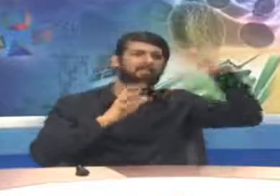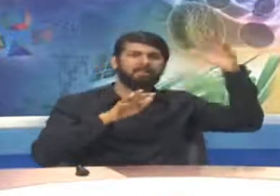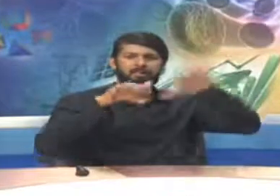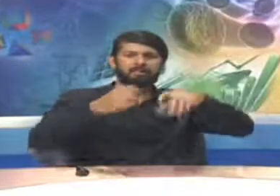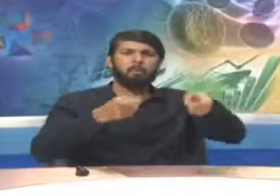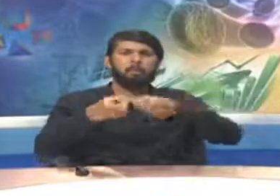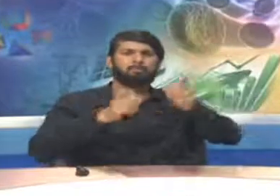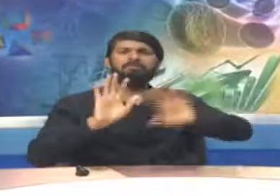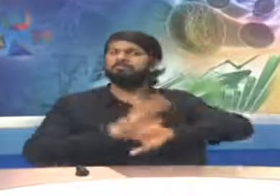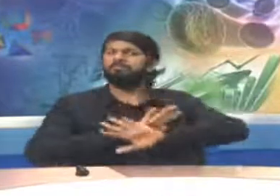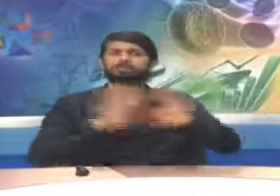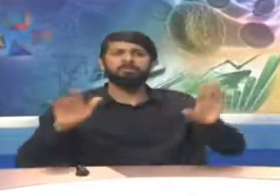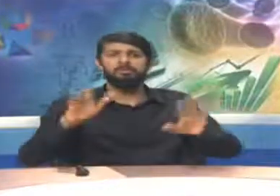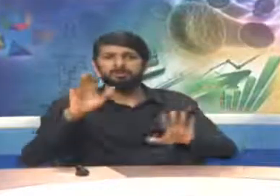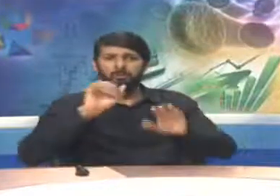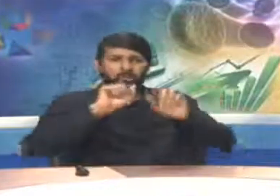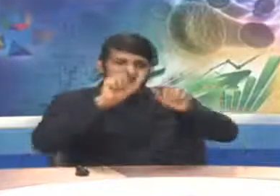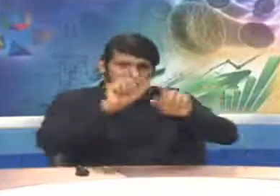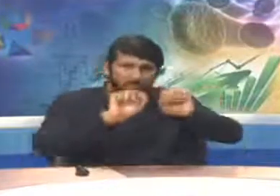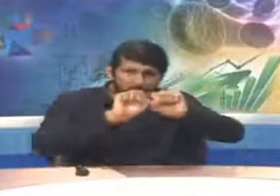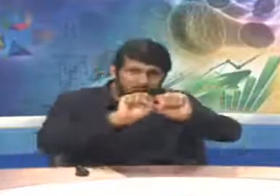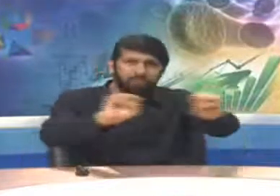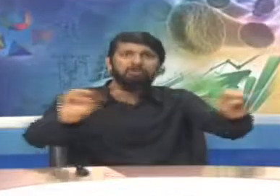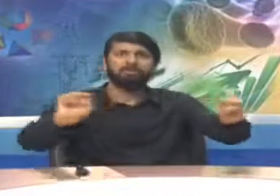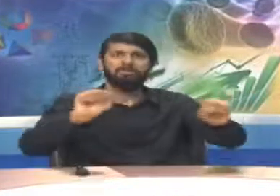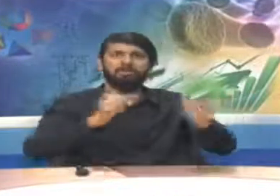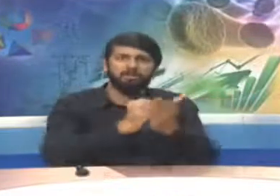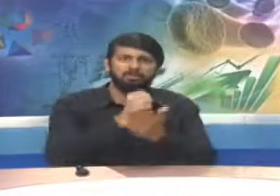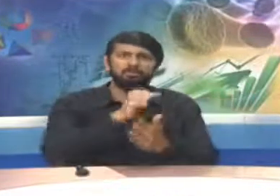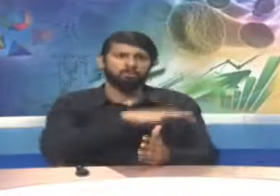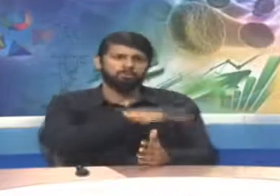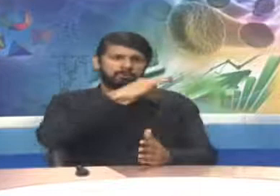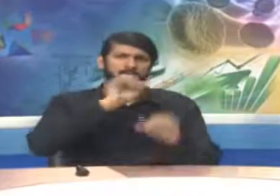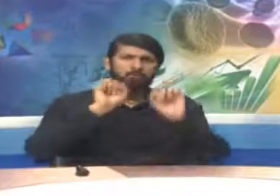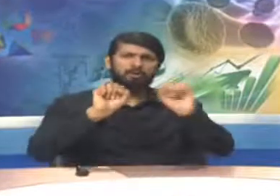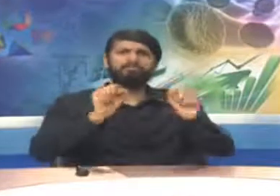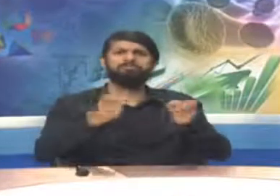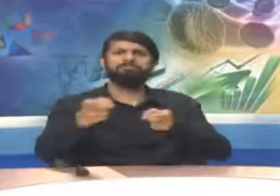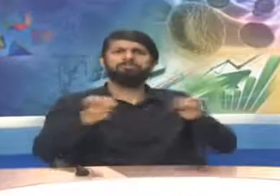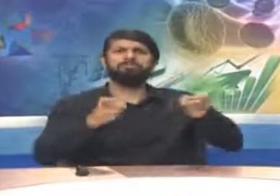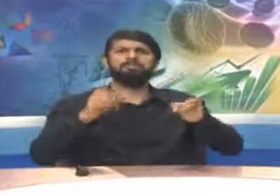decentralization.